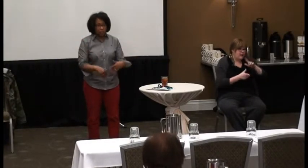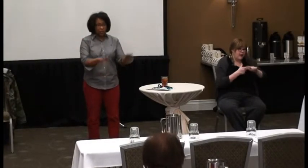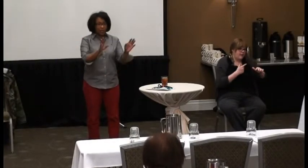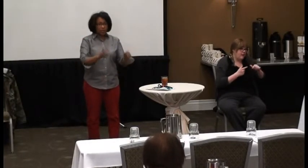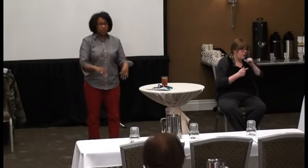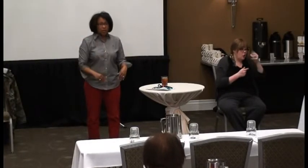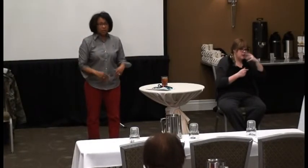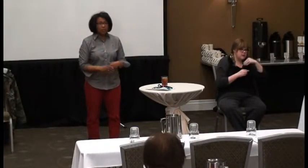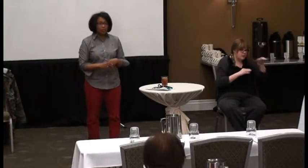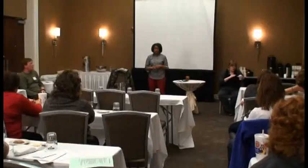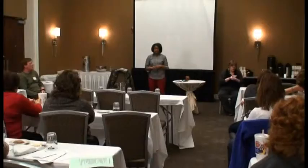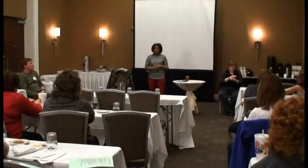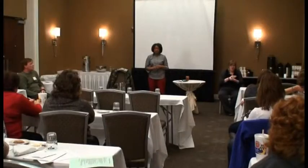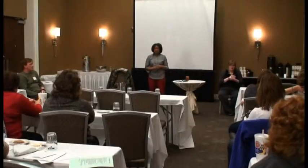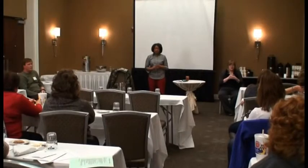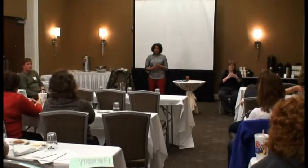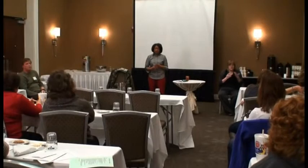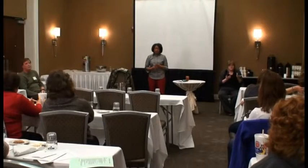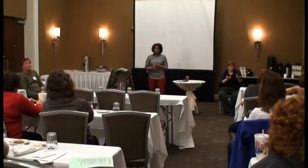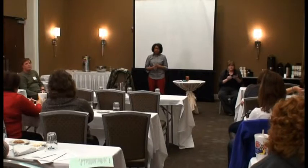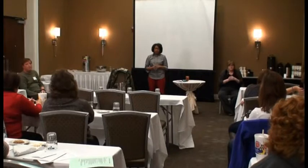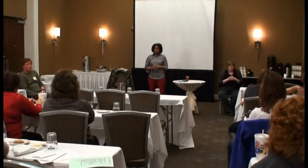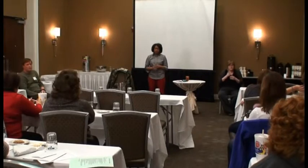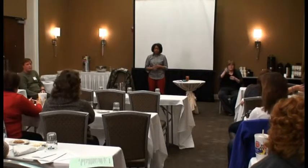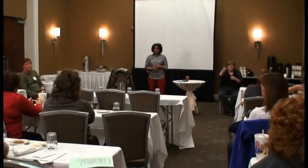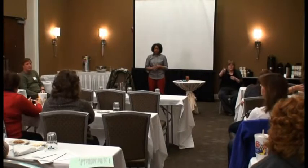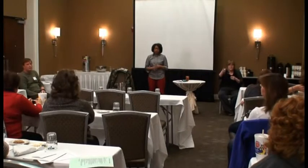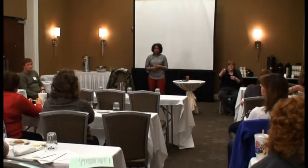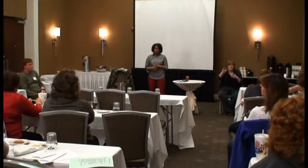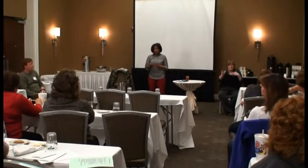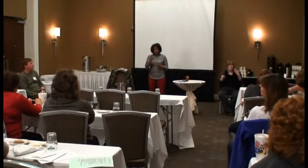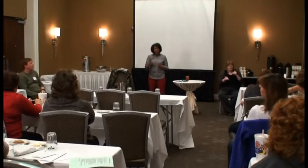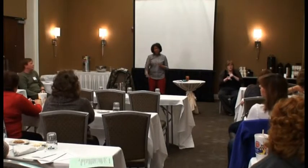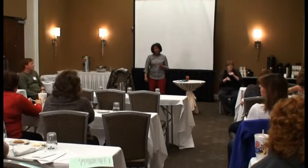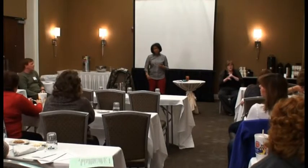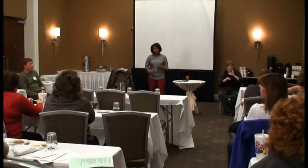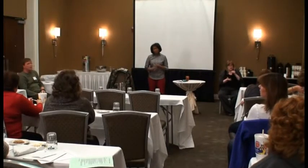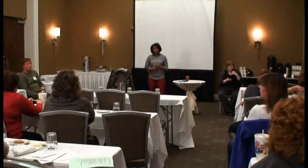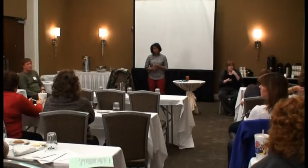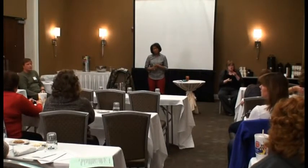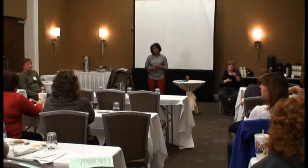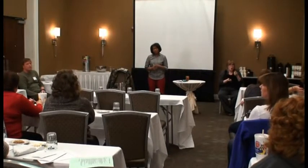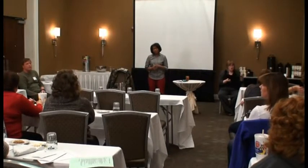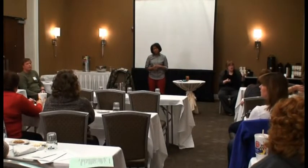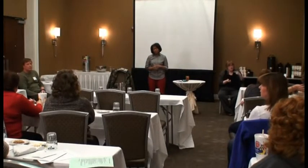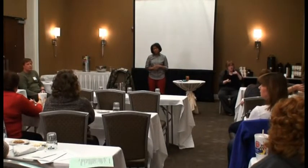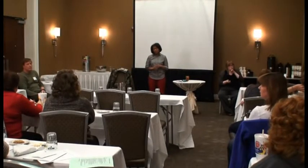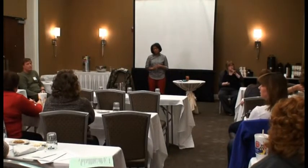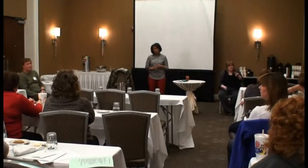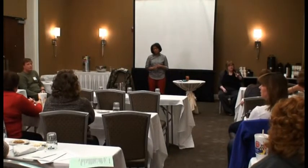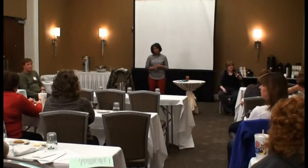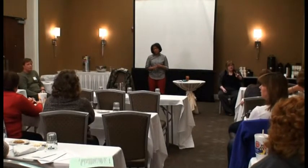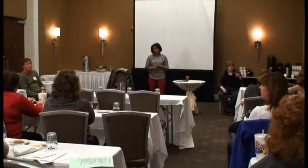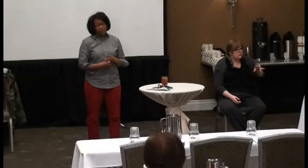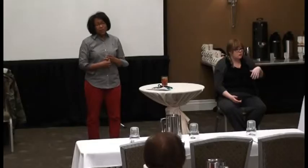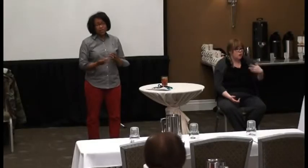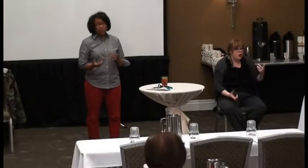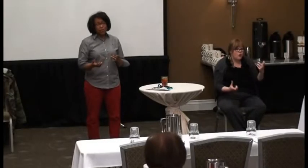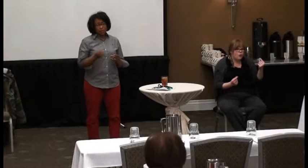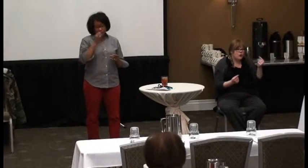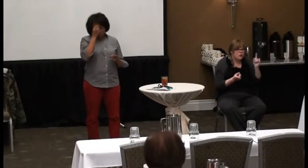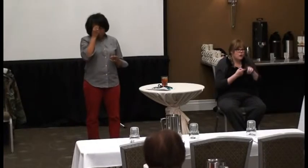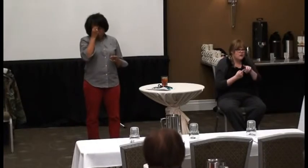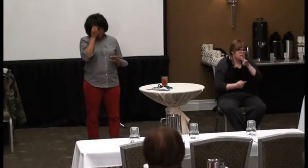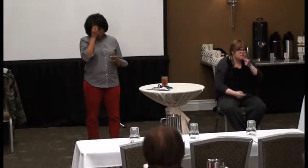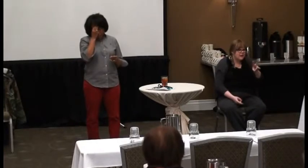doing it anymore, you find someone else. Oh, they'll say, come back when they're like 7. Well, fine. but what do we do? what do we do then? Yeah. And a lot of